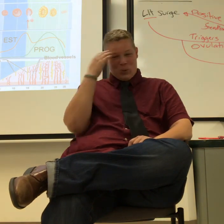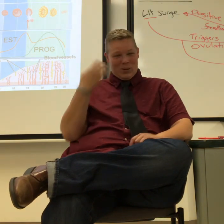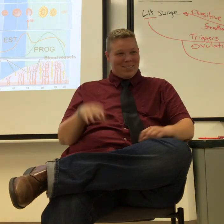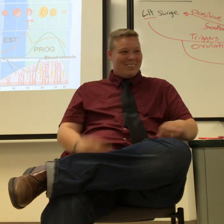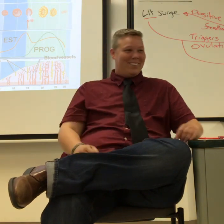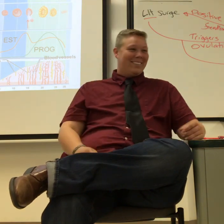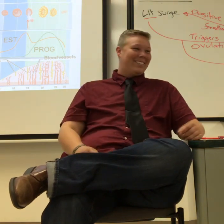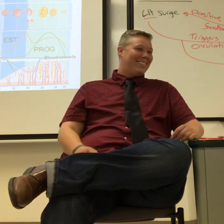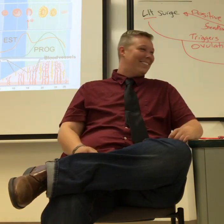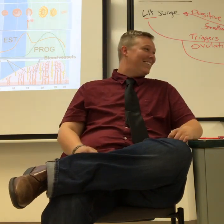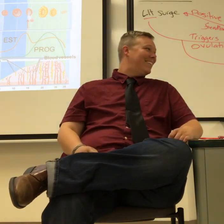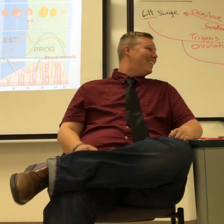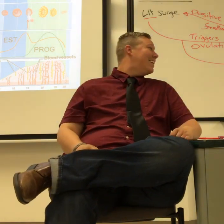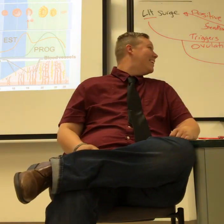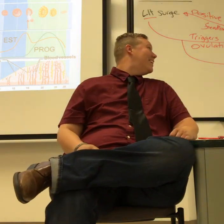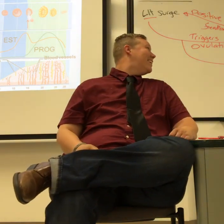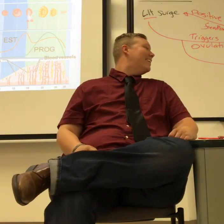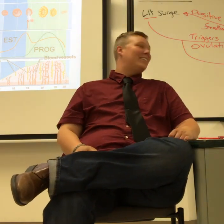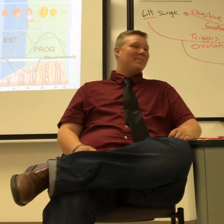Now the progesterone,